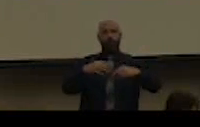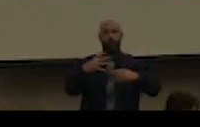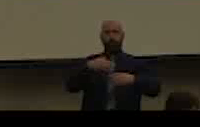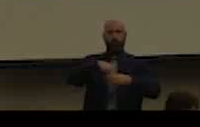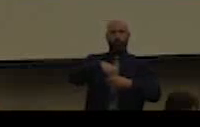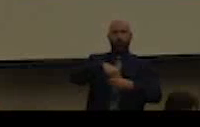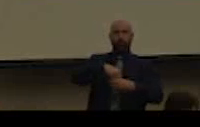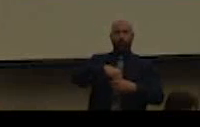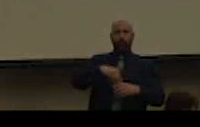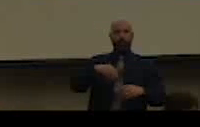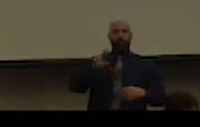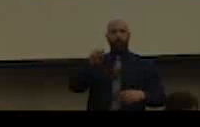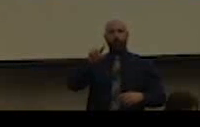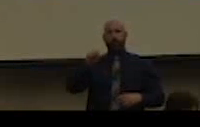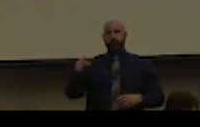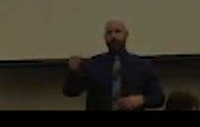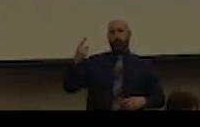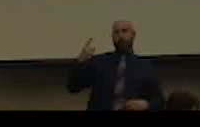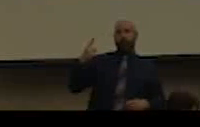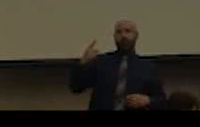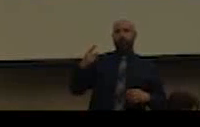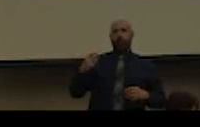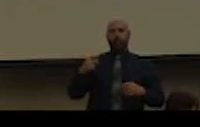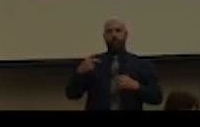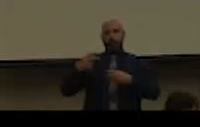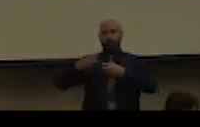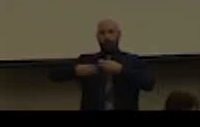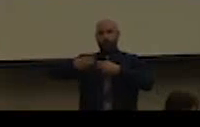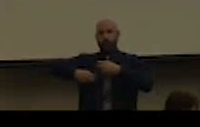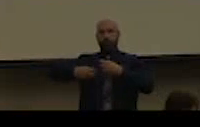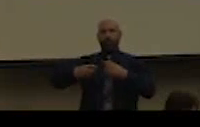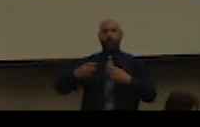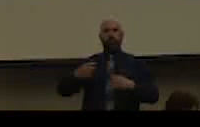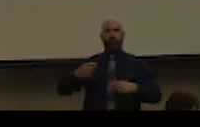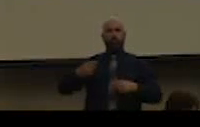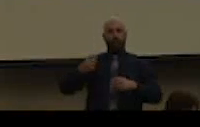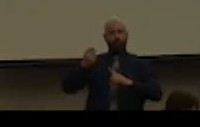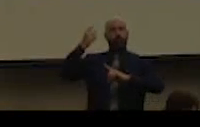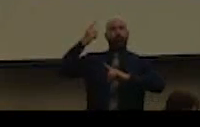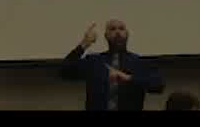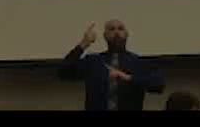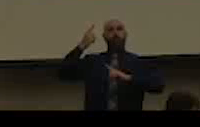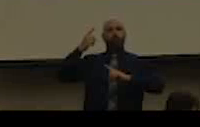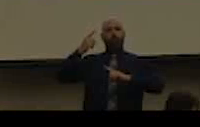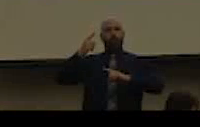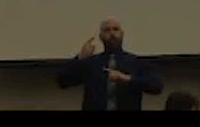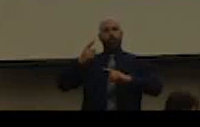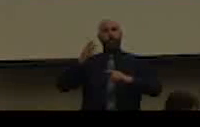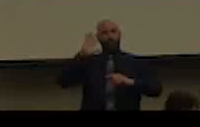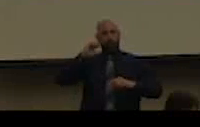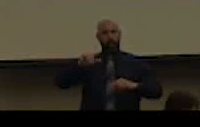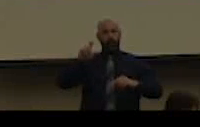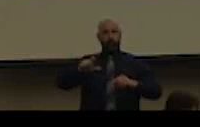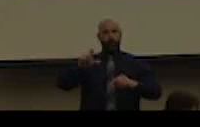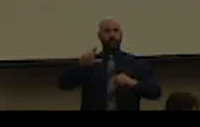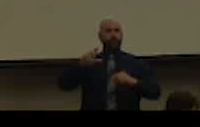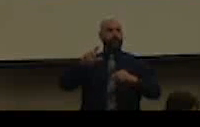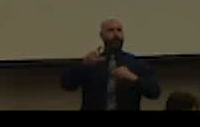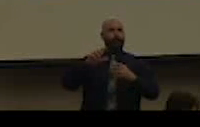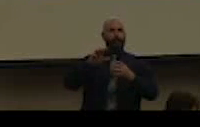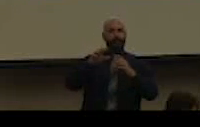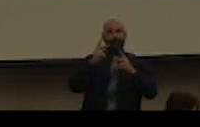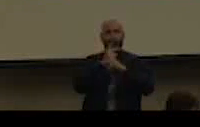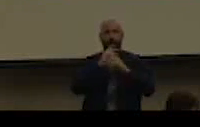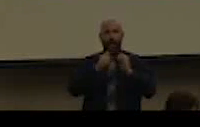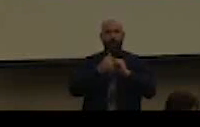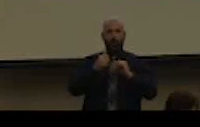the issue and get it and know that we've got to find a way to embed funding in the budget, we're going to lose our